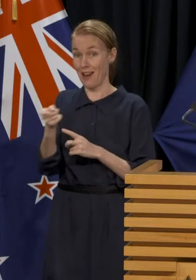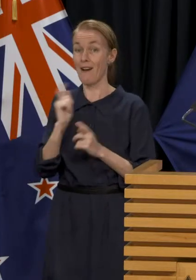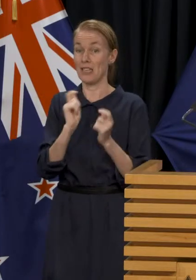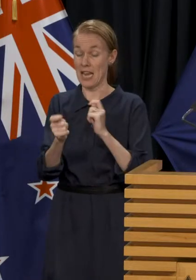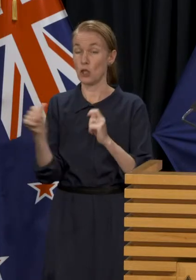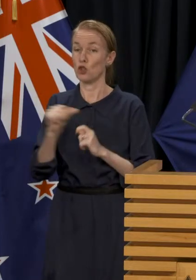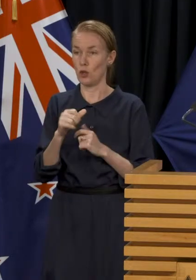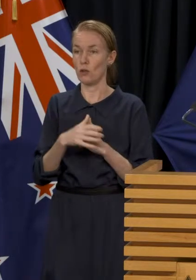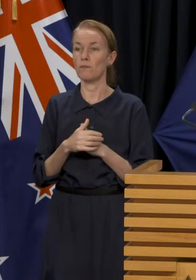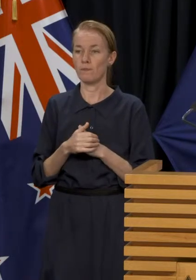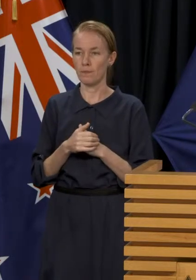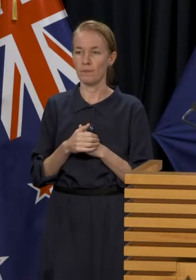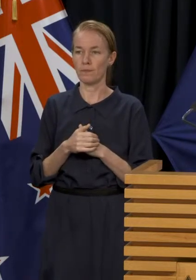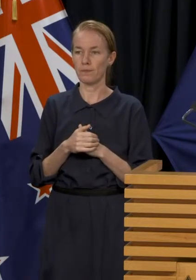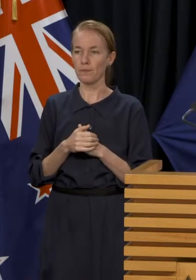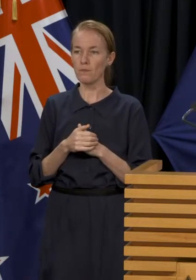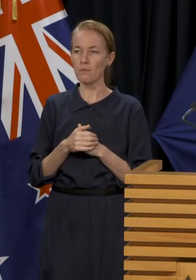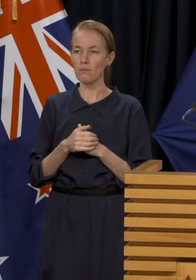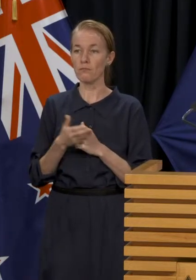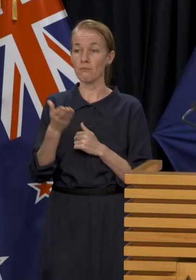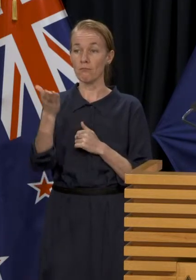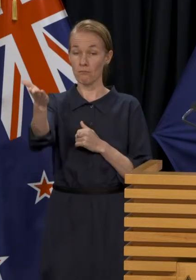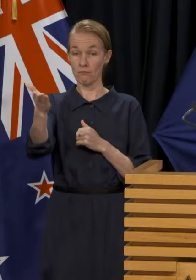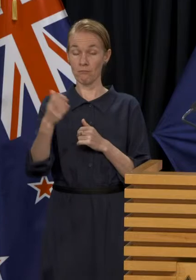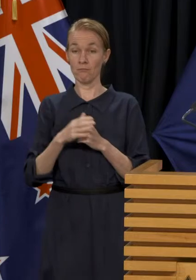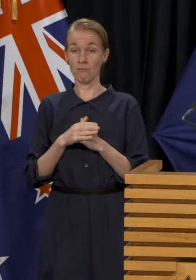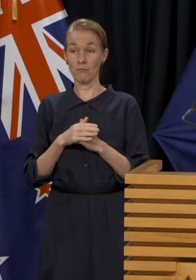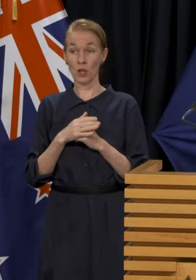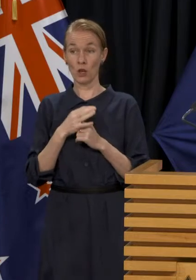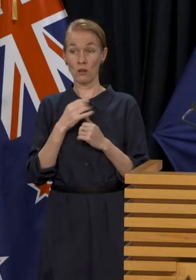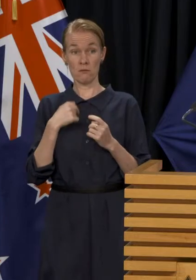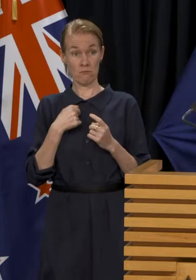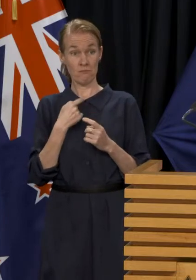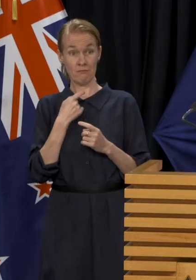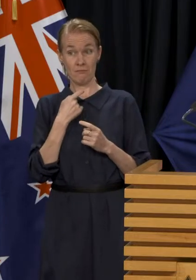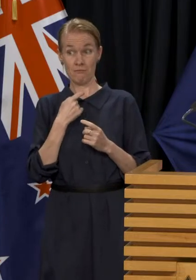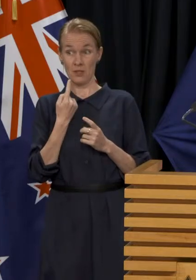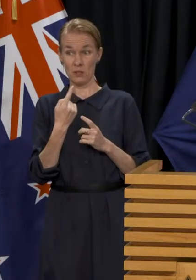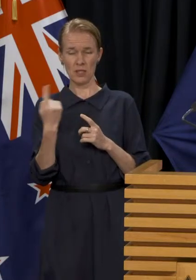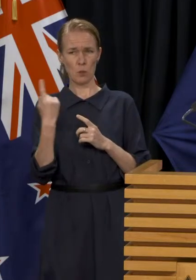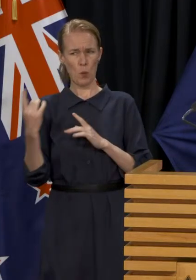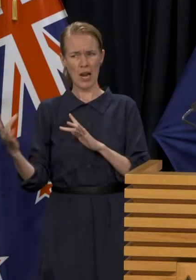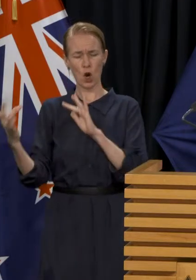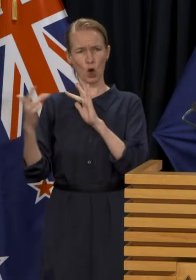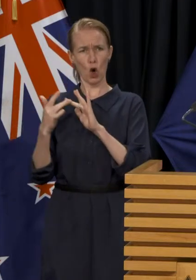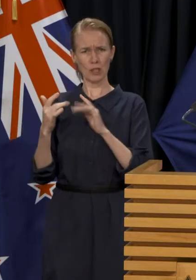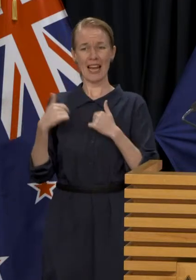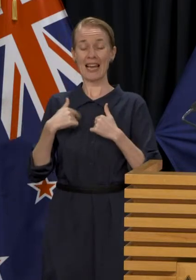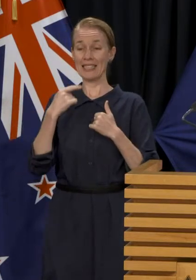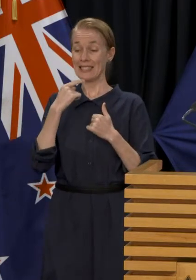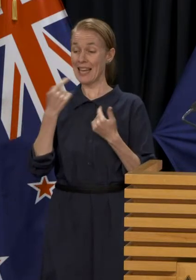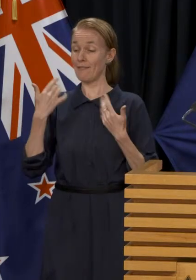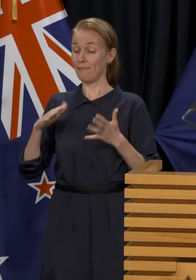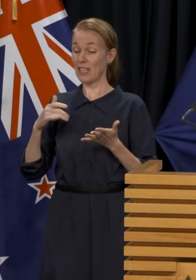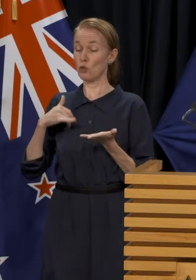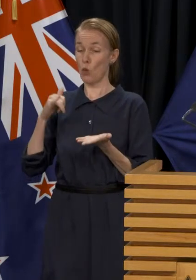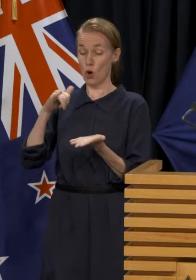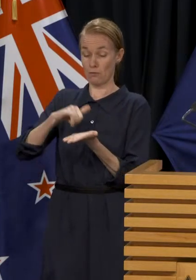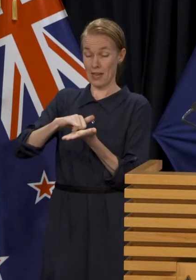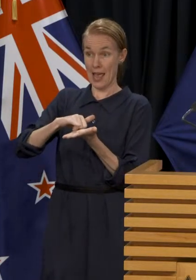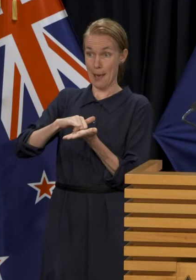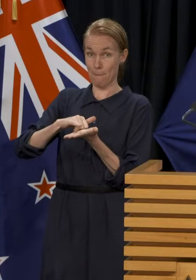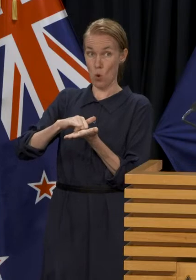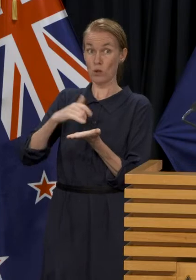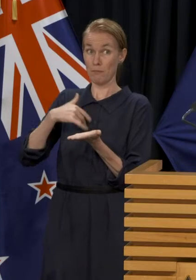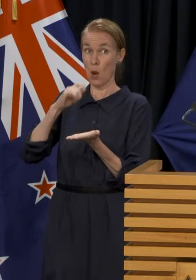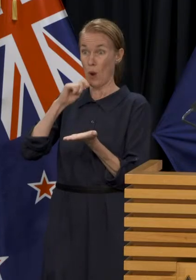that they were at the airport leaving the country and after they'd gone through security they rubbed shoulders essentially with people